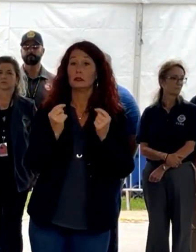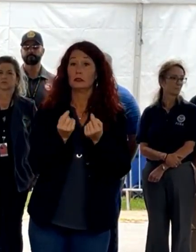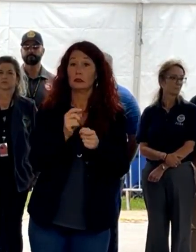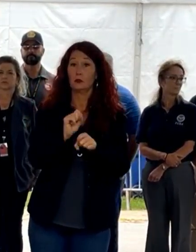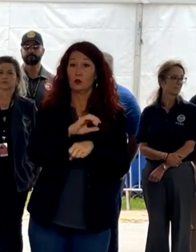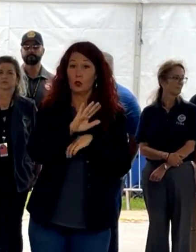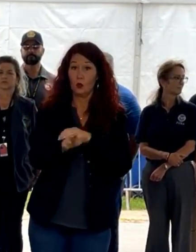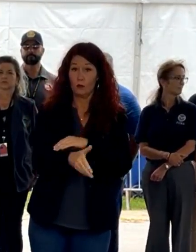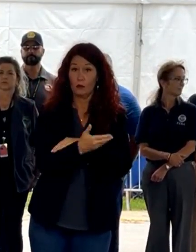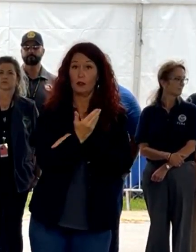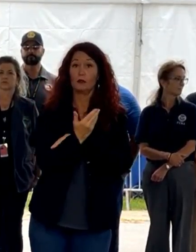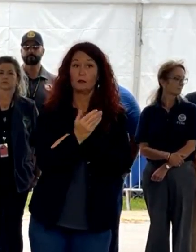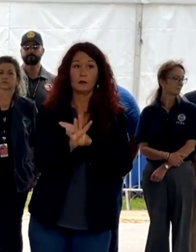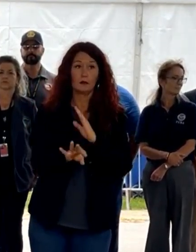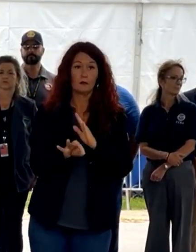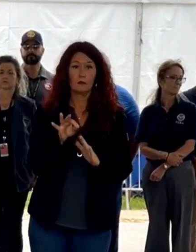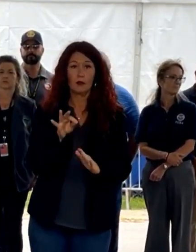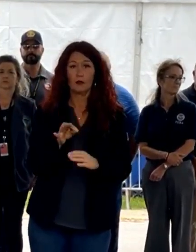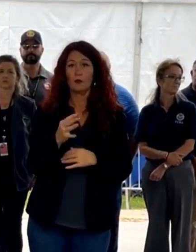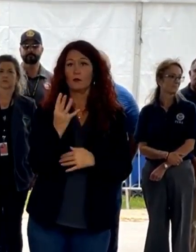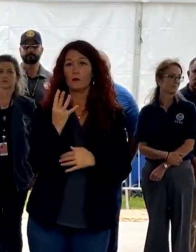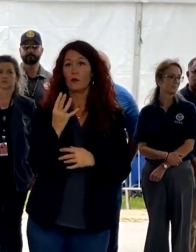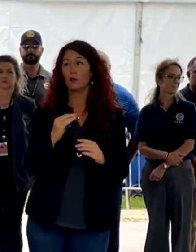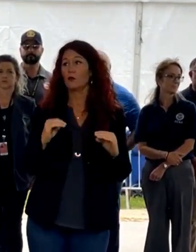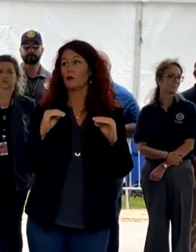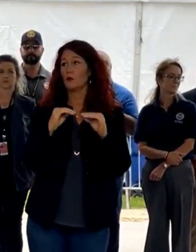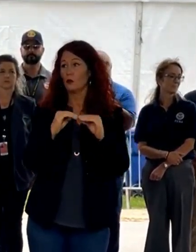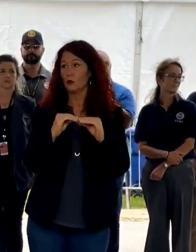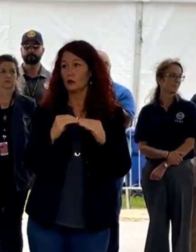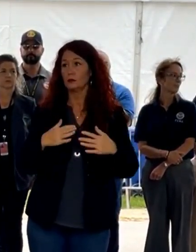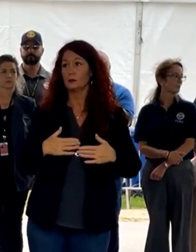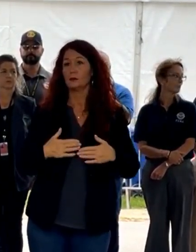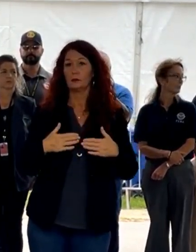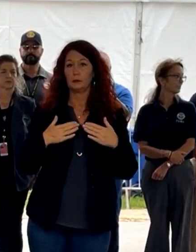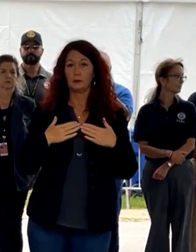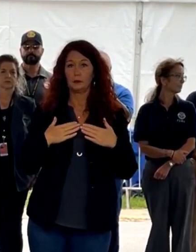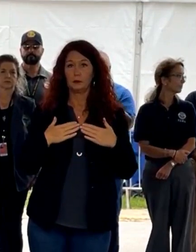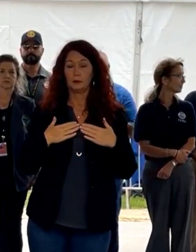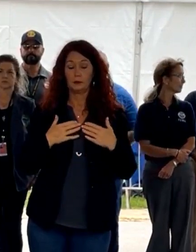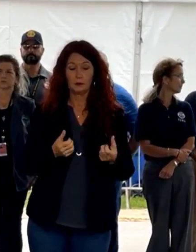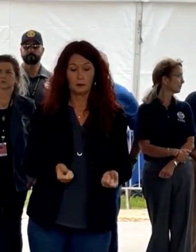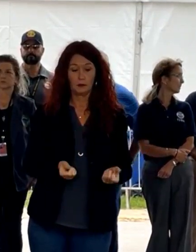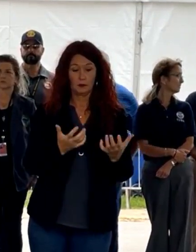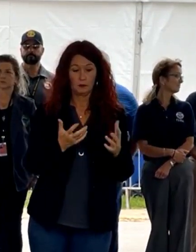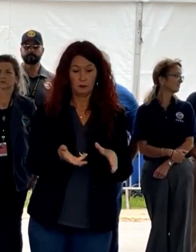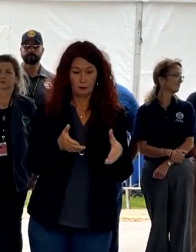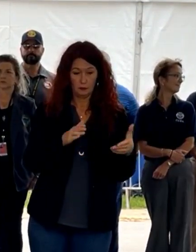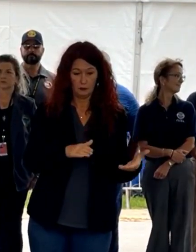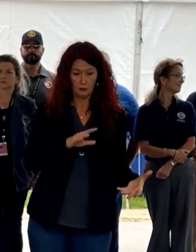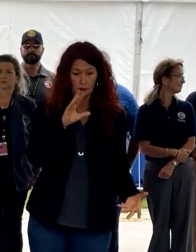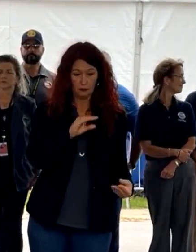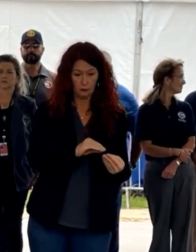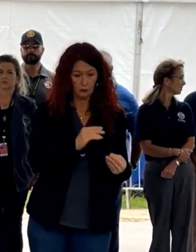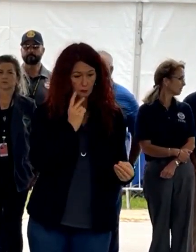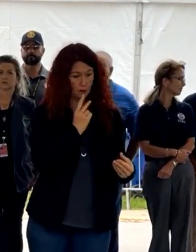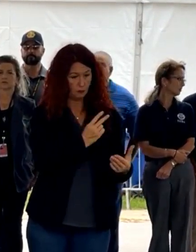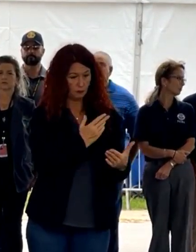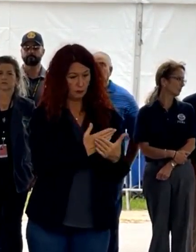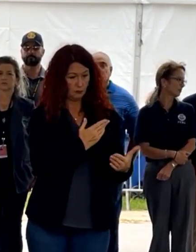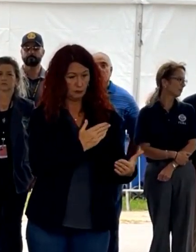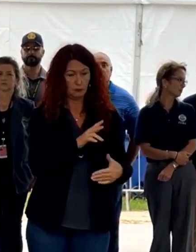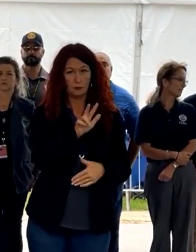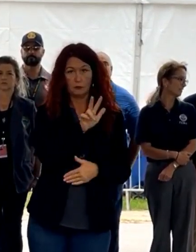recovered 4 additional victims. The number of confirmed deaths is now 32,